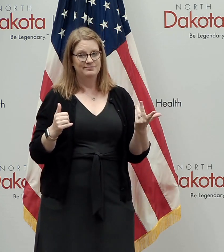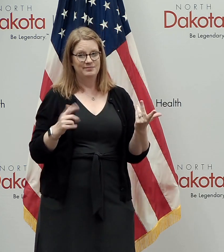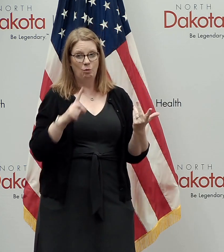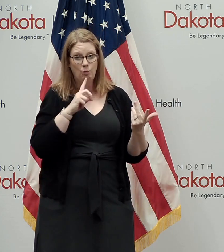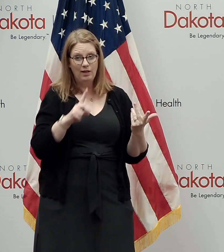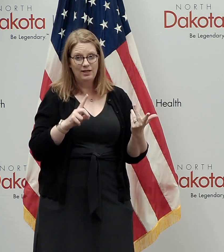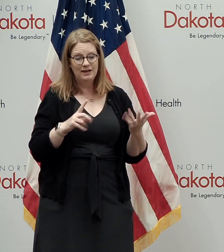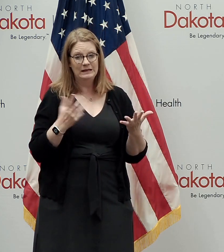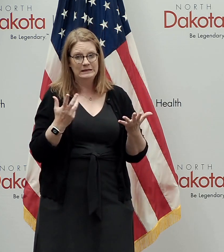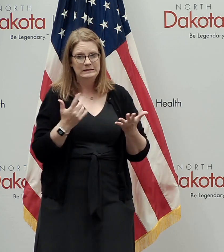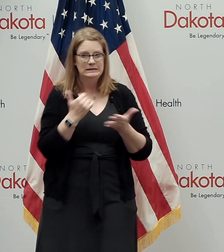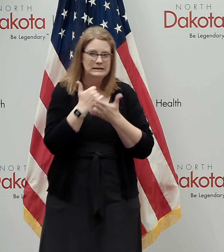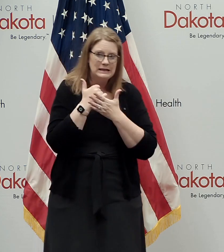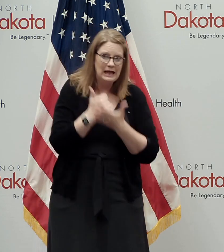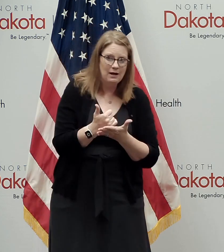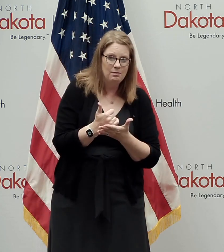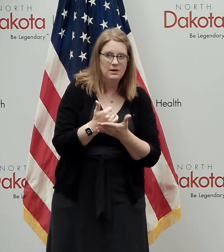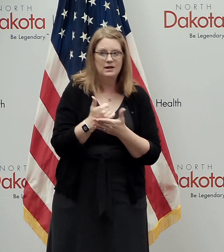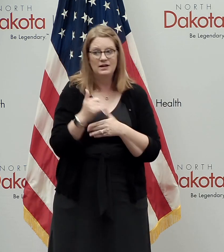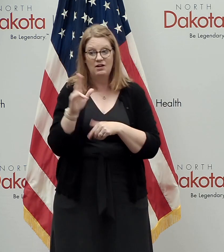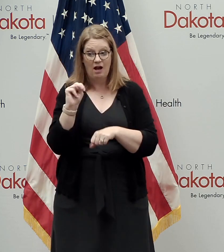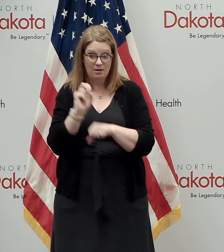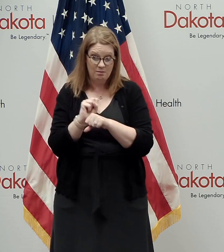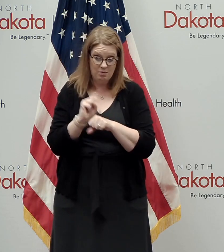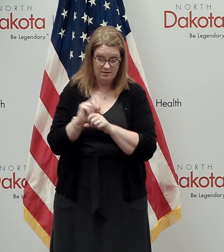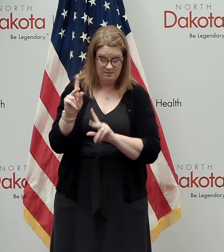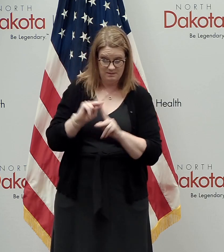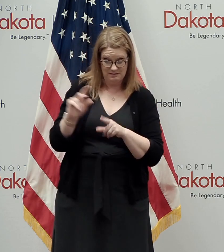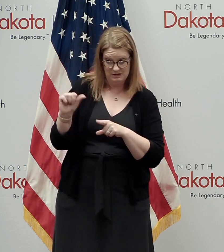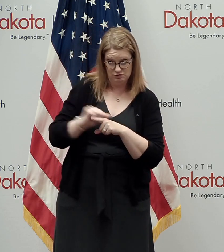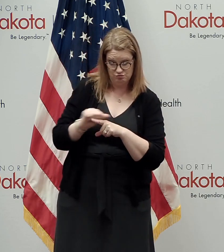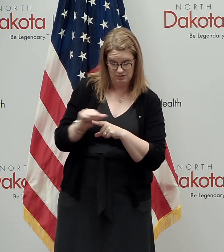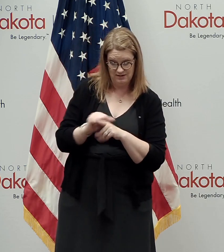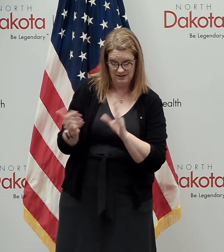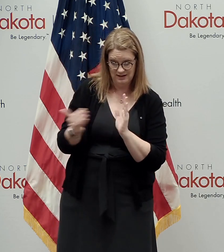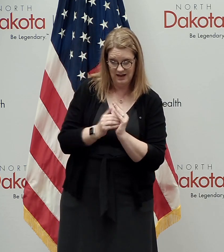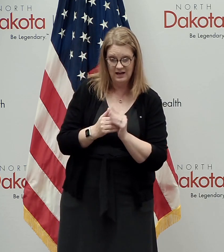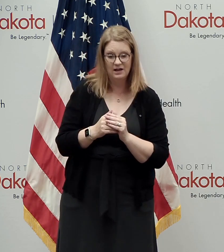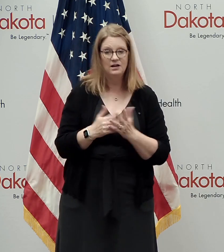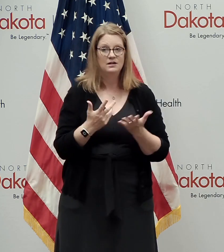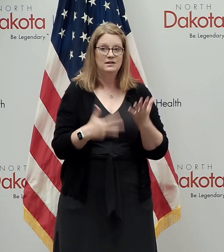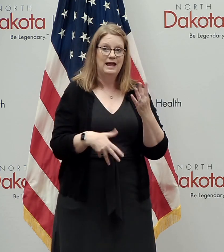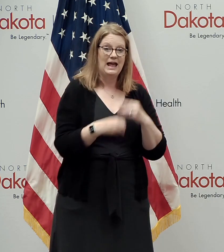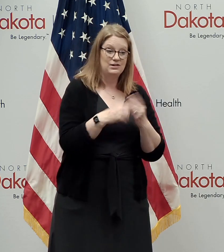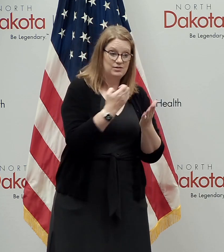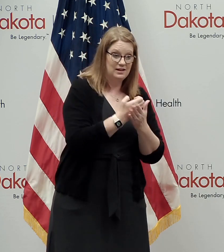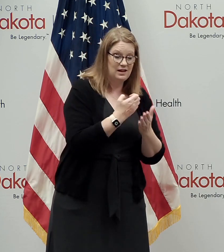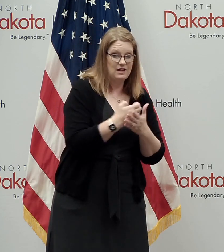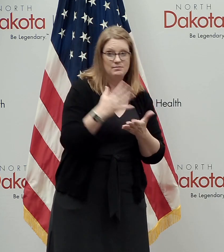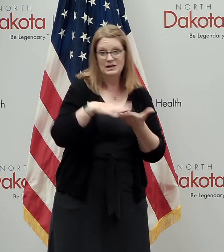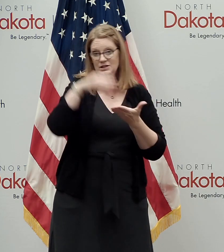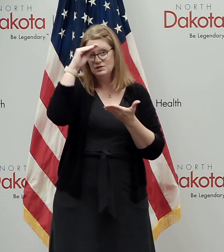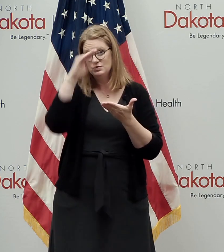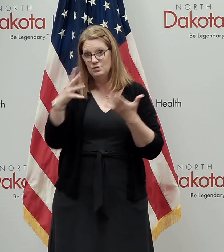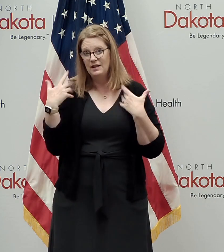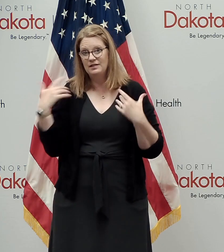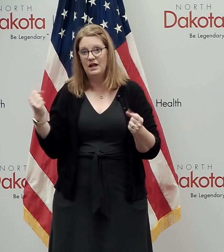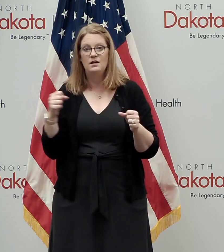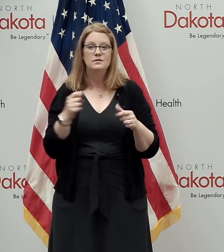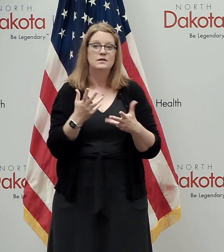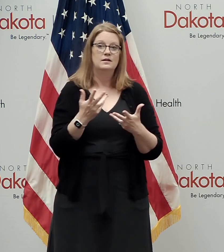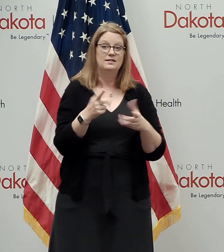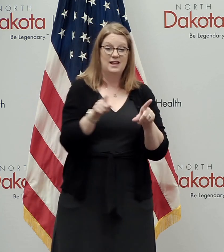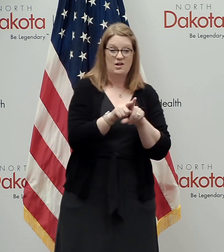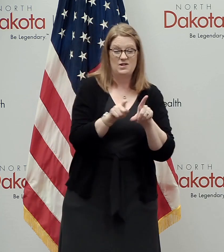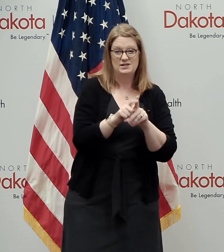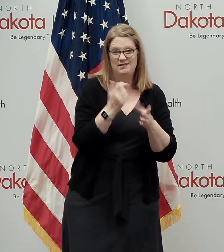for helping unemployed people get retrained, basically diversifying the economy, student health, and then producing lab techs, nurses,